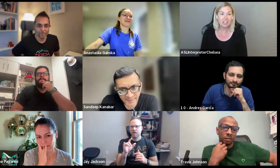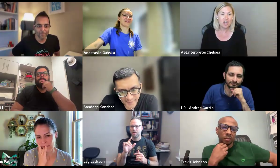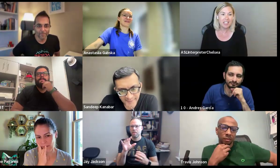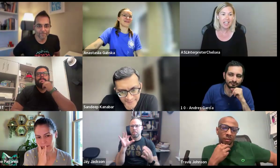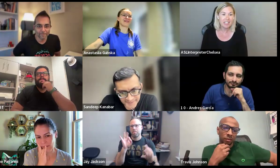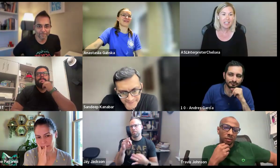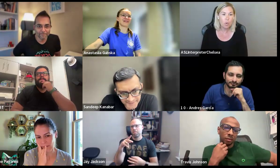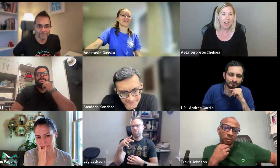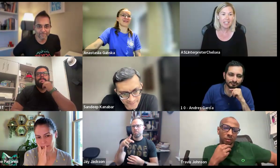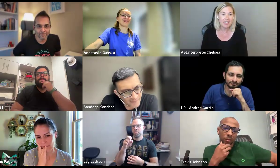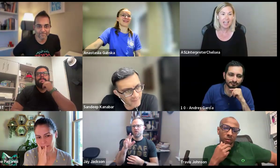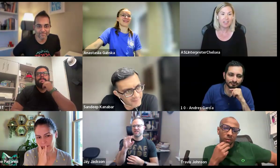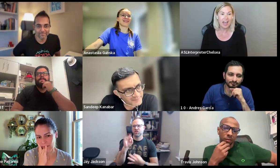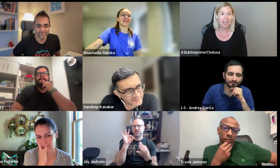And Jay saying someone had said that